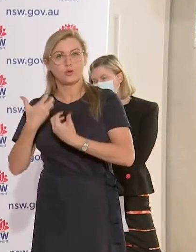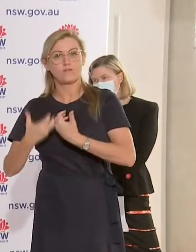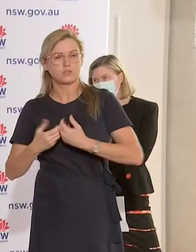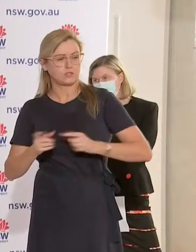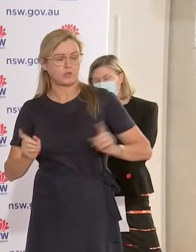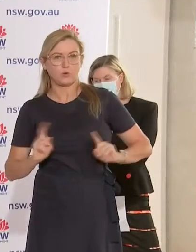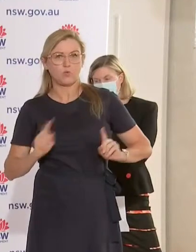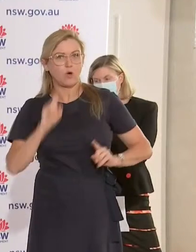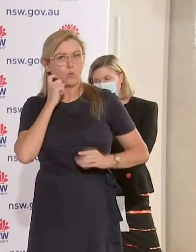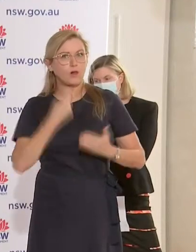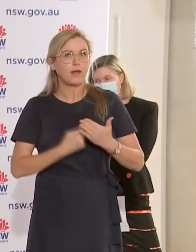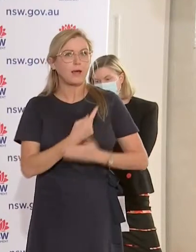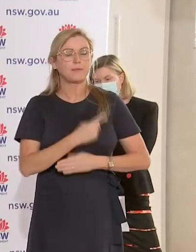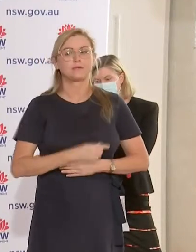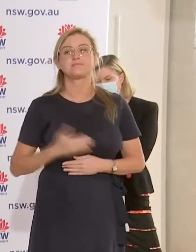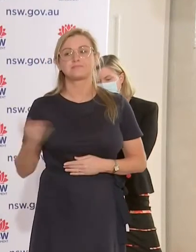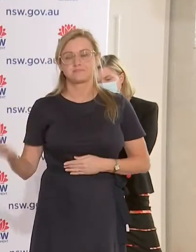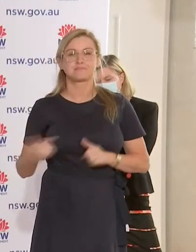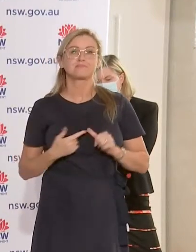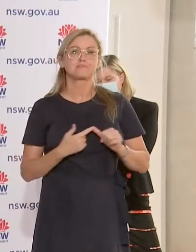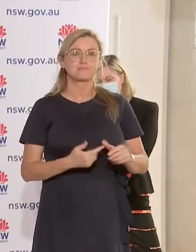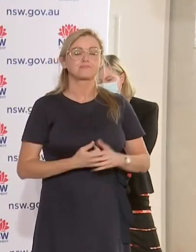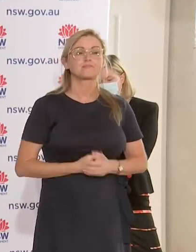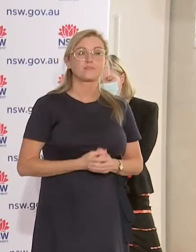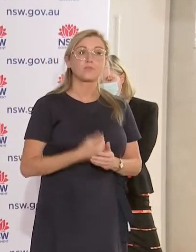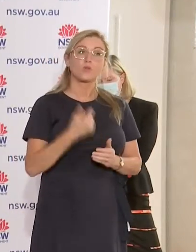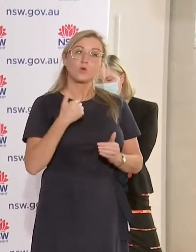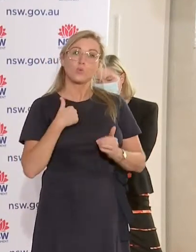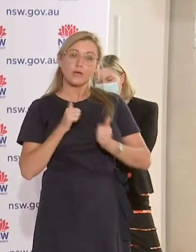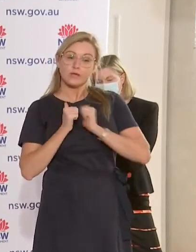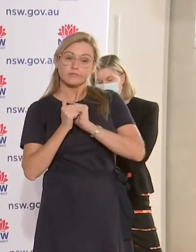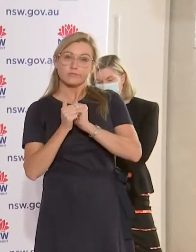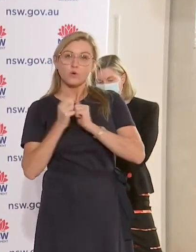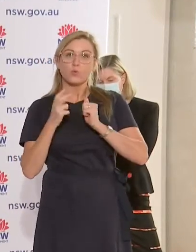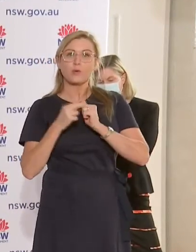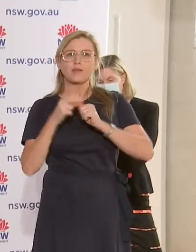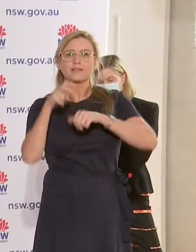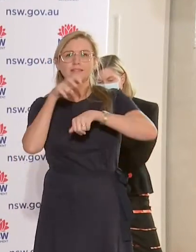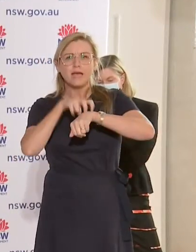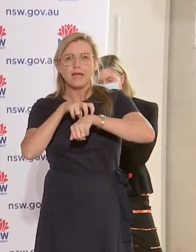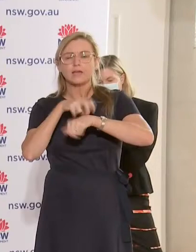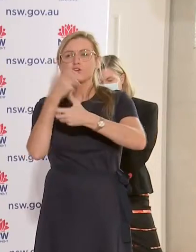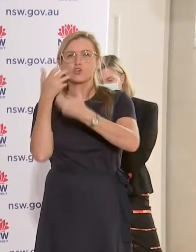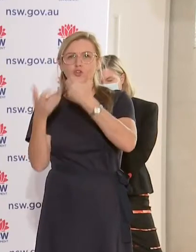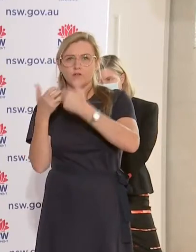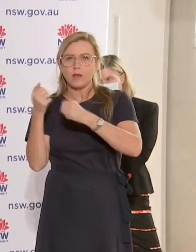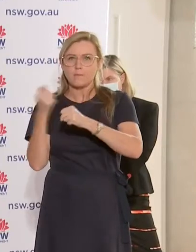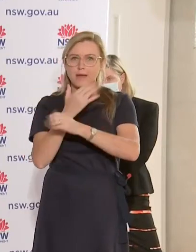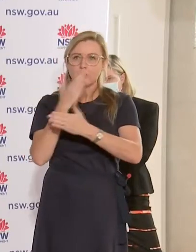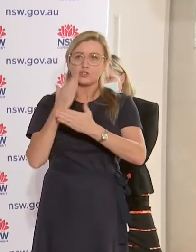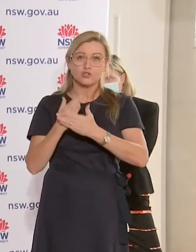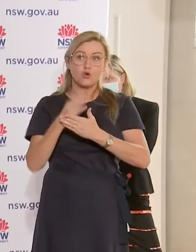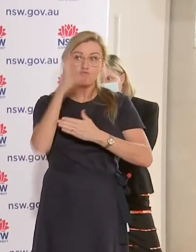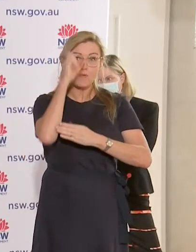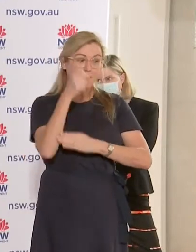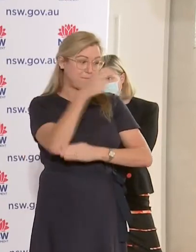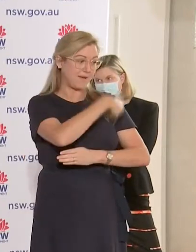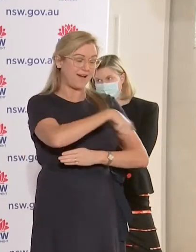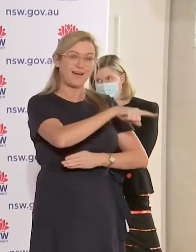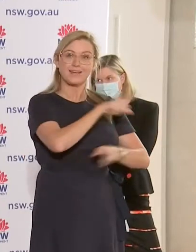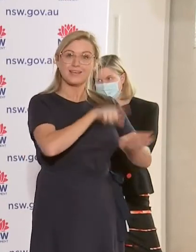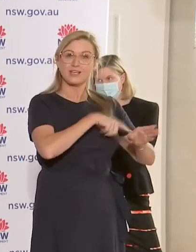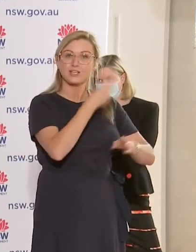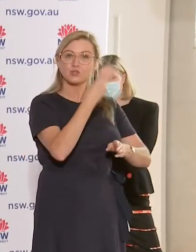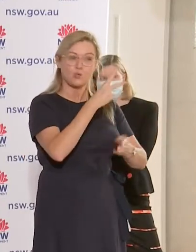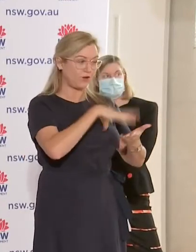we, the Education Department and Health have been liaising closely with the tertiary sector to make sure that no student is disadvantaged. We've actually ensured